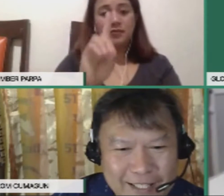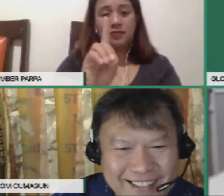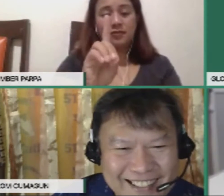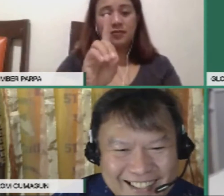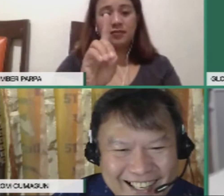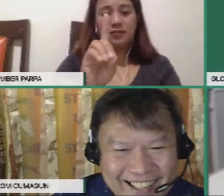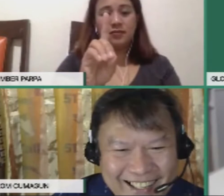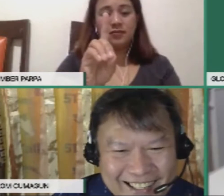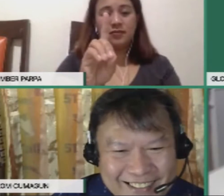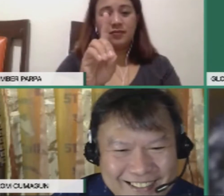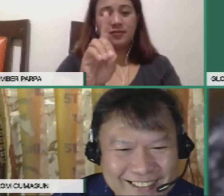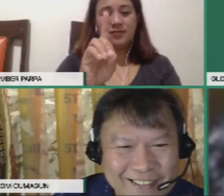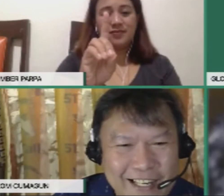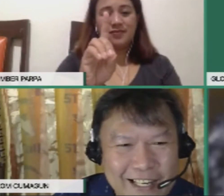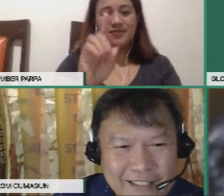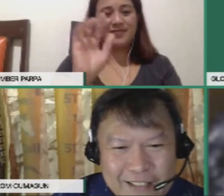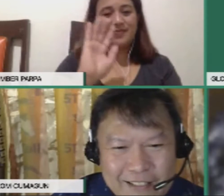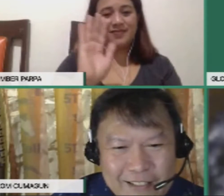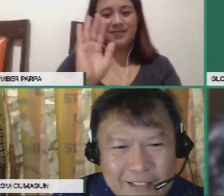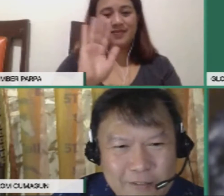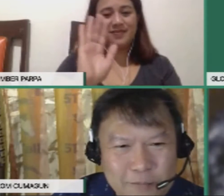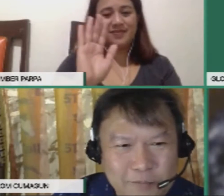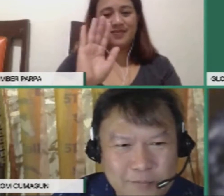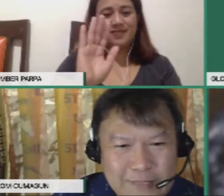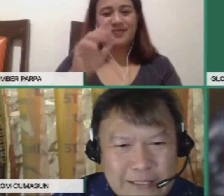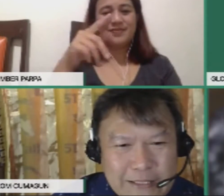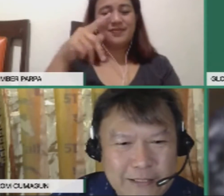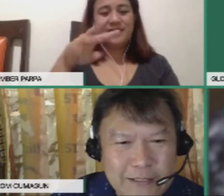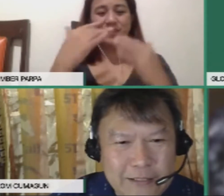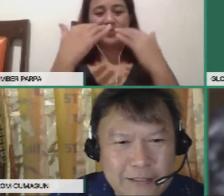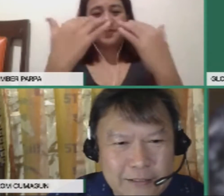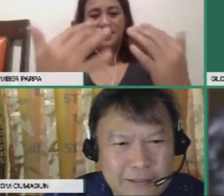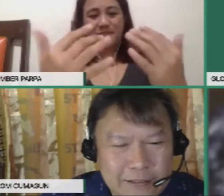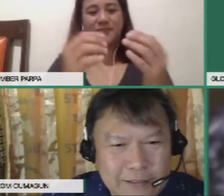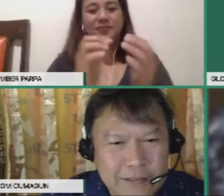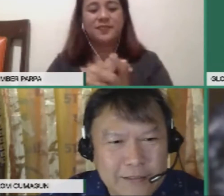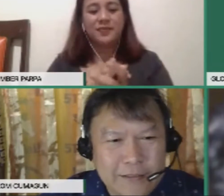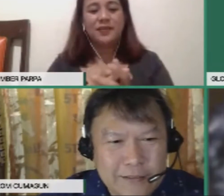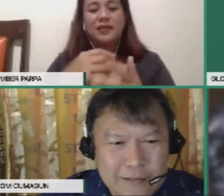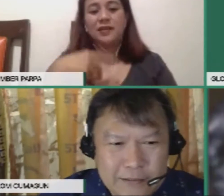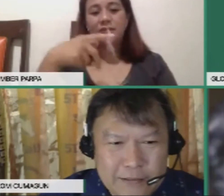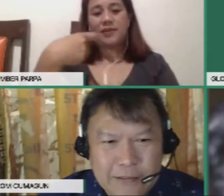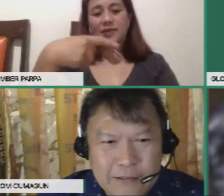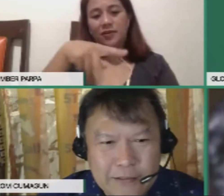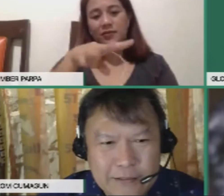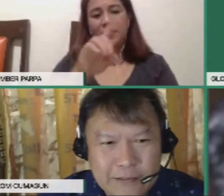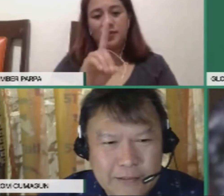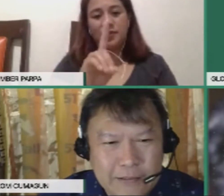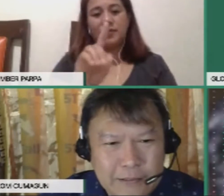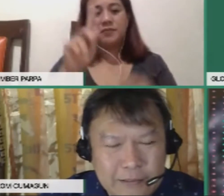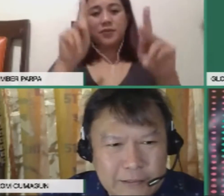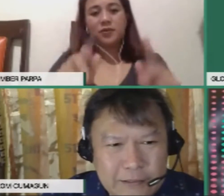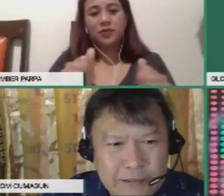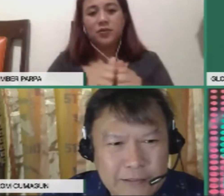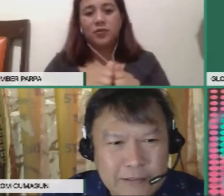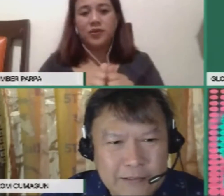everyone. Yes. All right. Yeah, good evening, viewers, especially the PWDs, the persons with